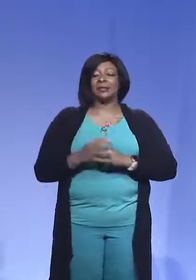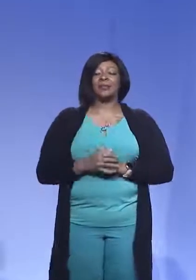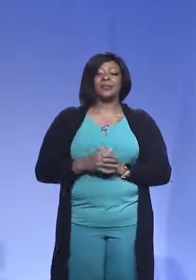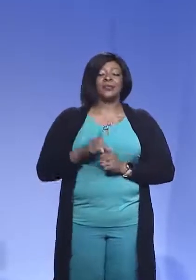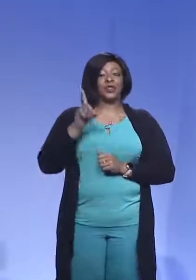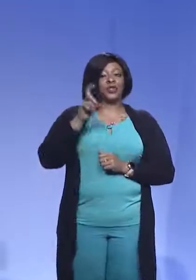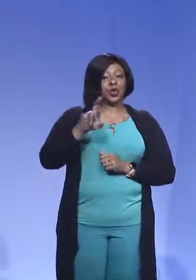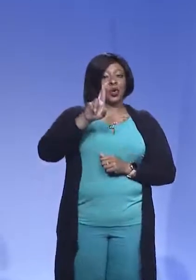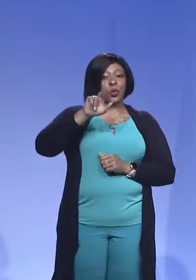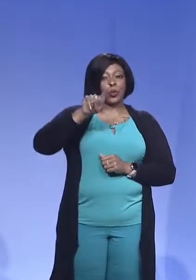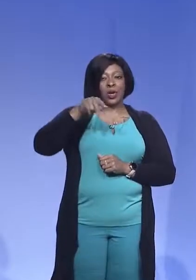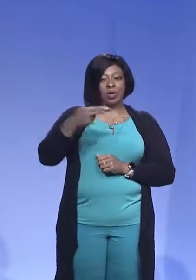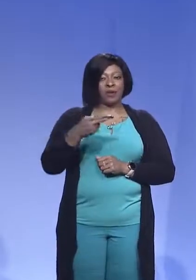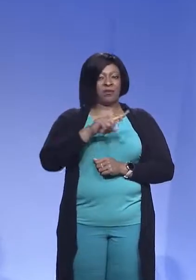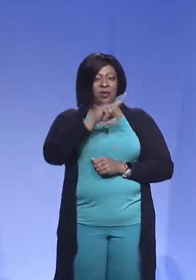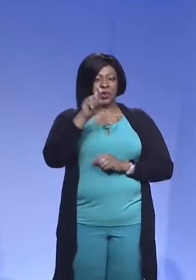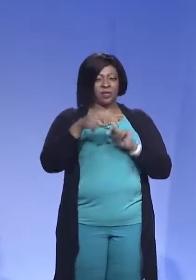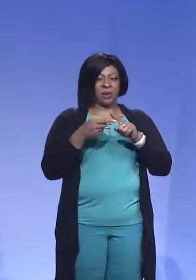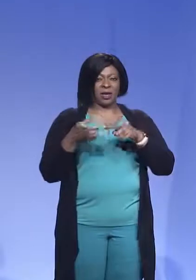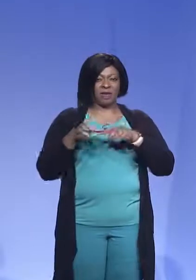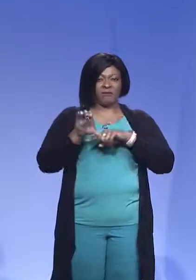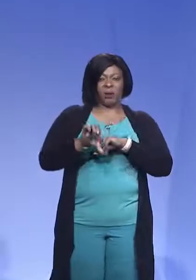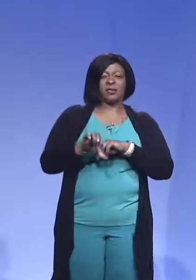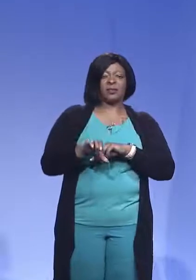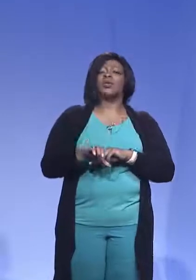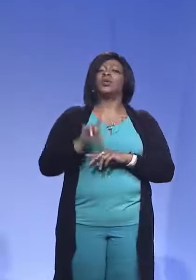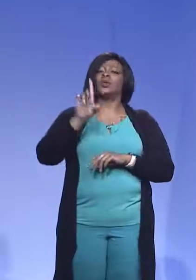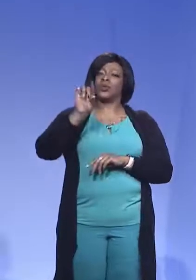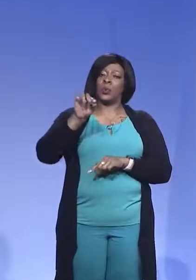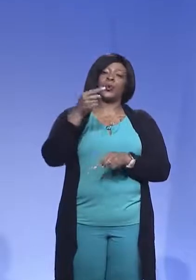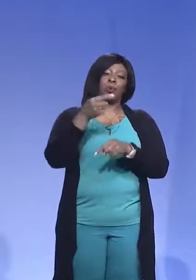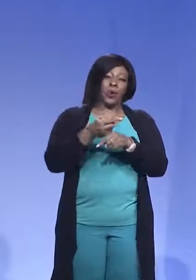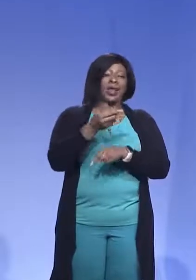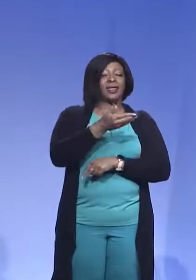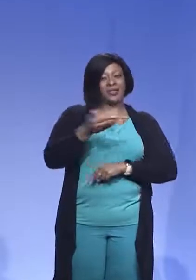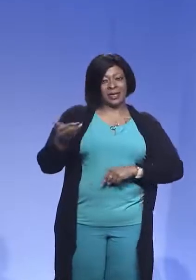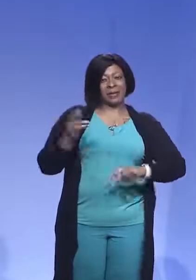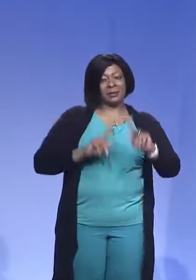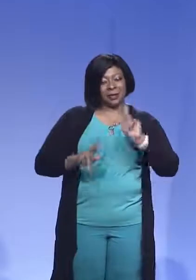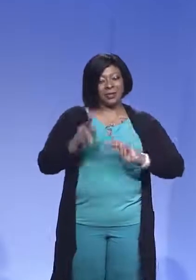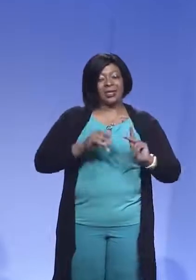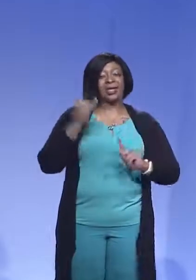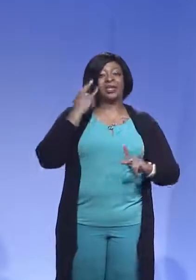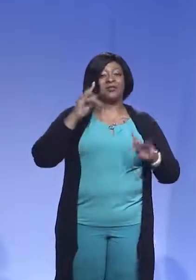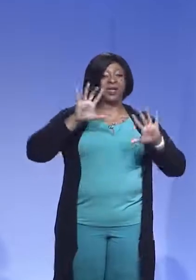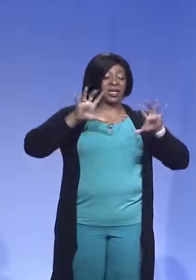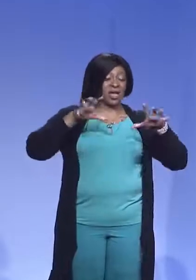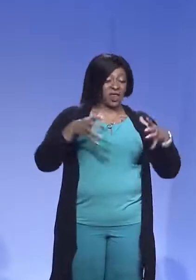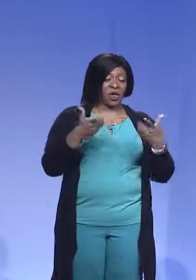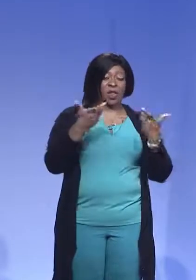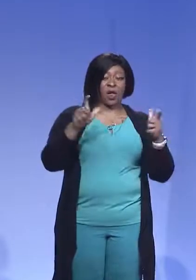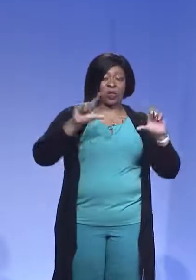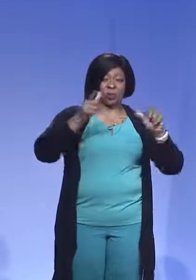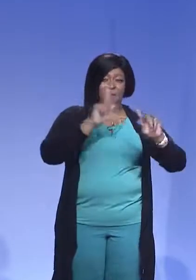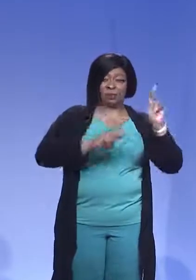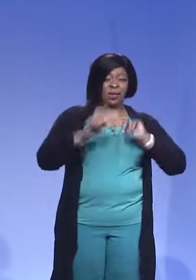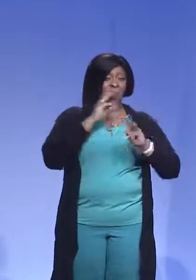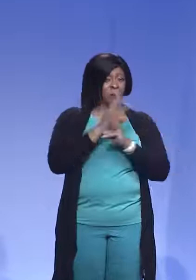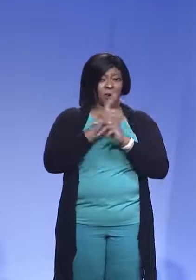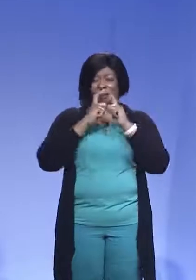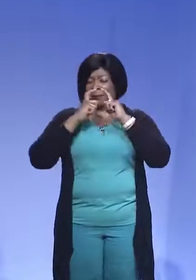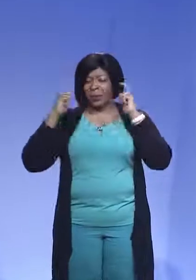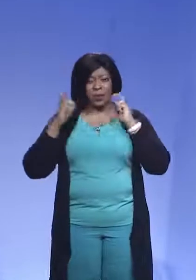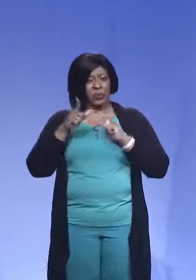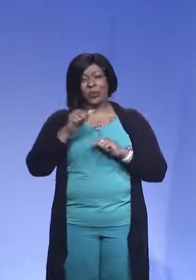Dr. Randolph had a question about enforcement. Folks, just do the right thing. If you are together with a large group of people and you're not wearing masks,